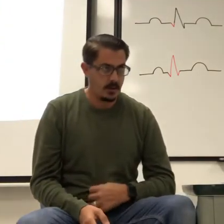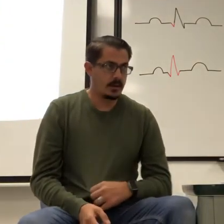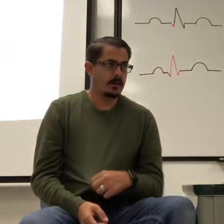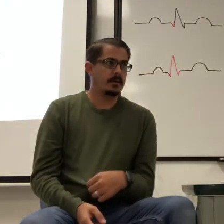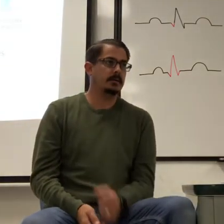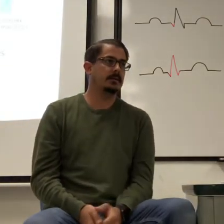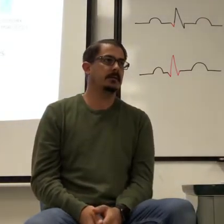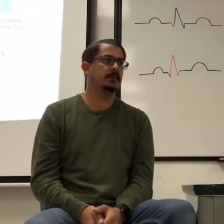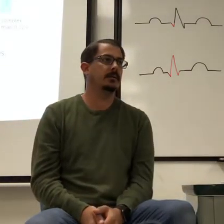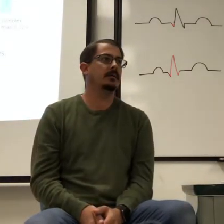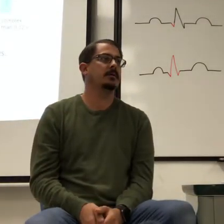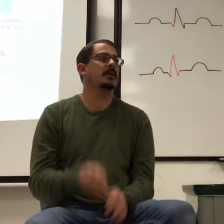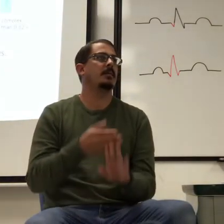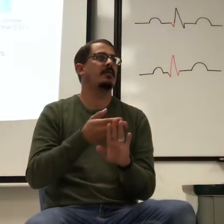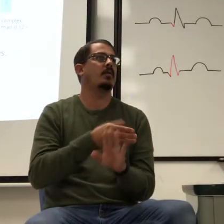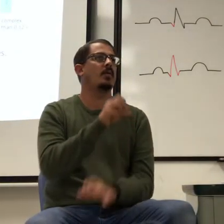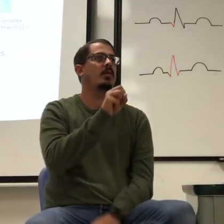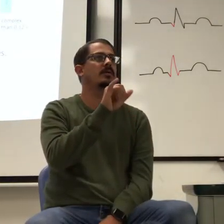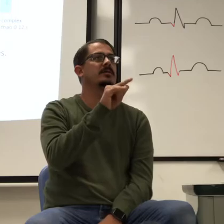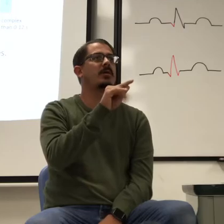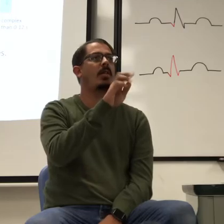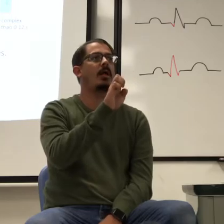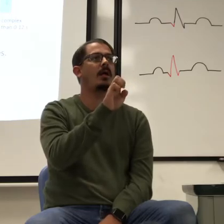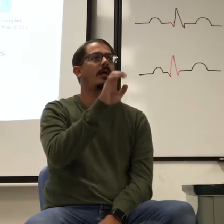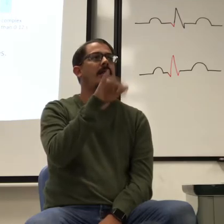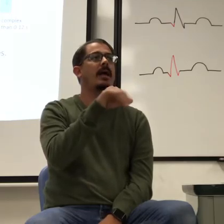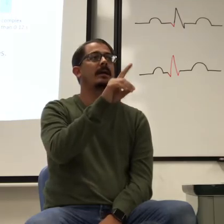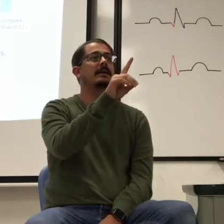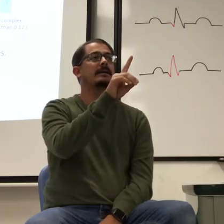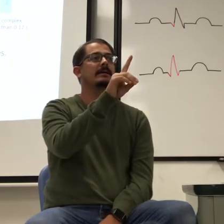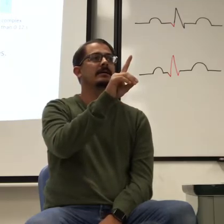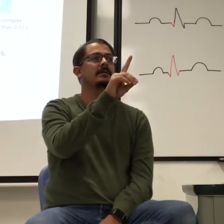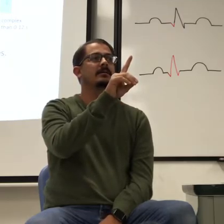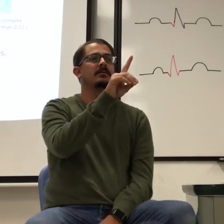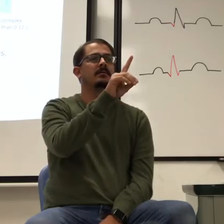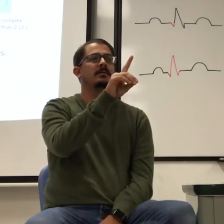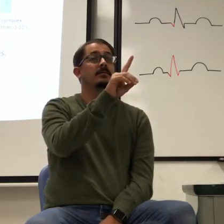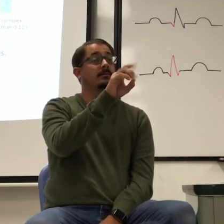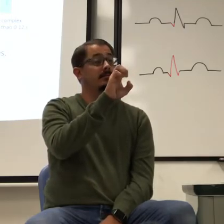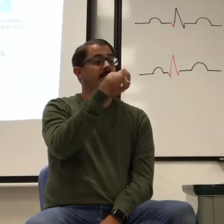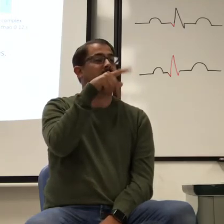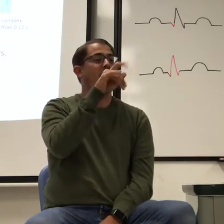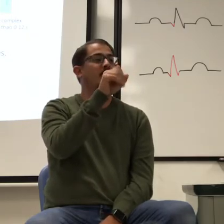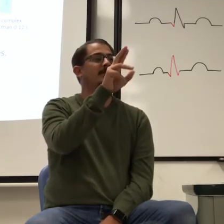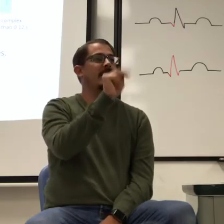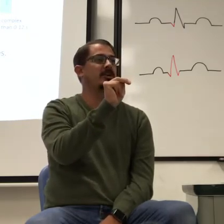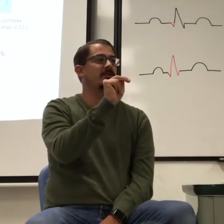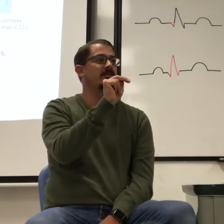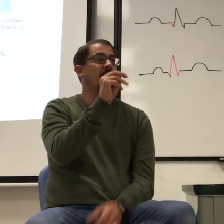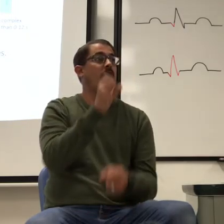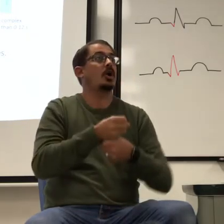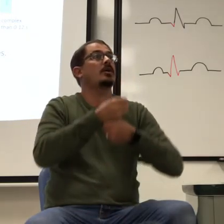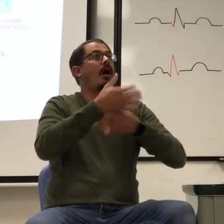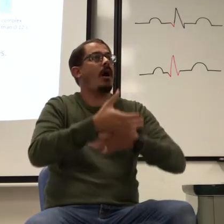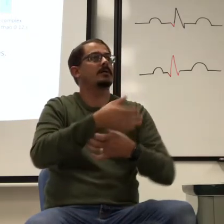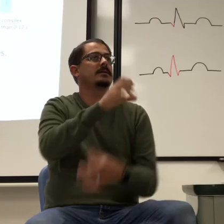Just before systole, but the depolarization causes systole. Okay.